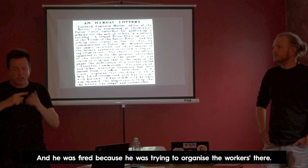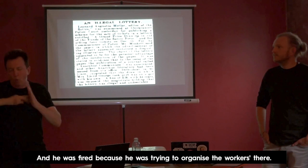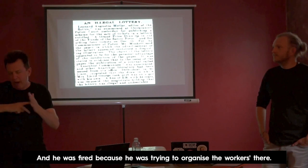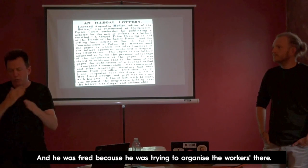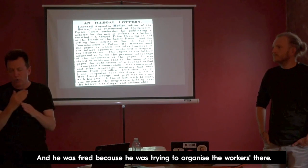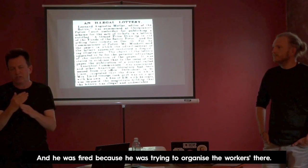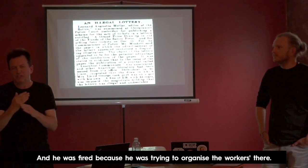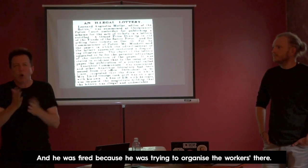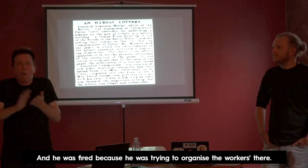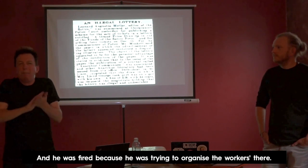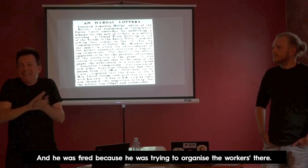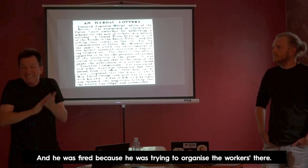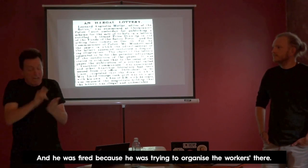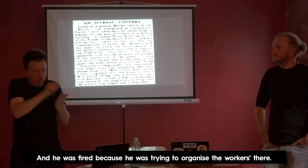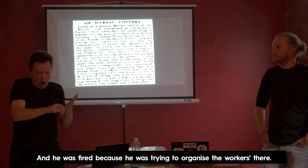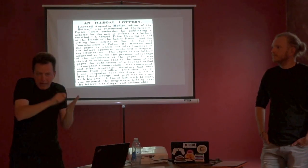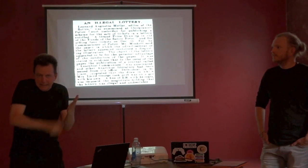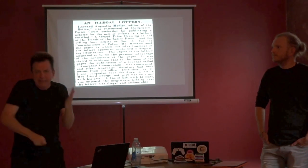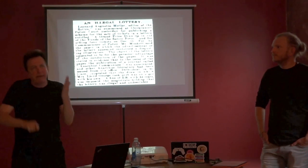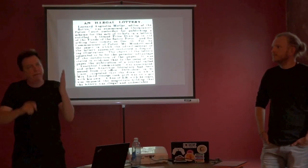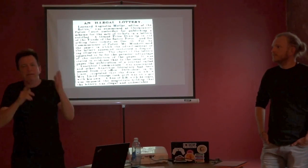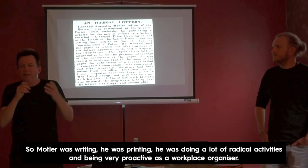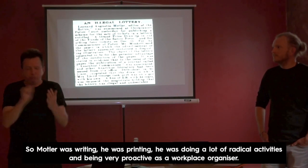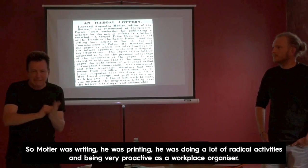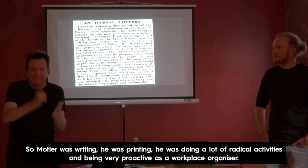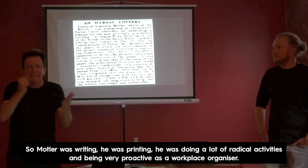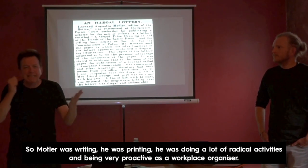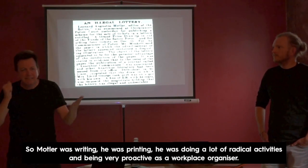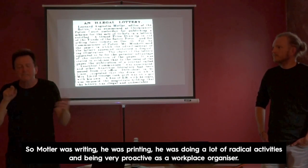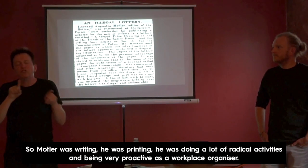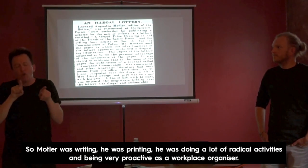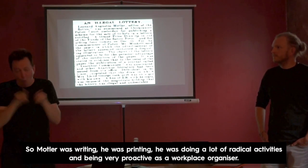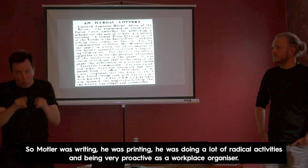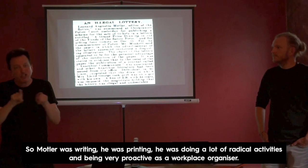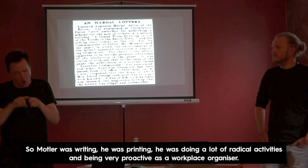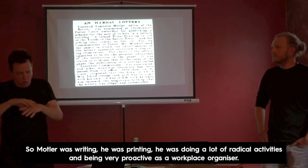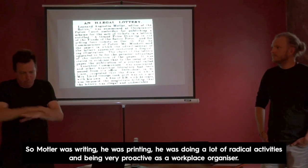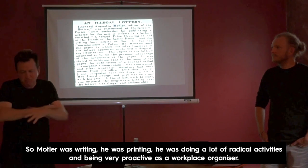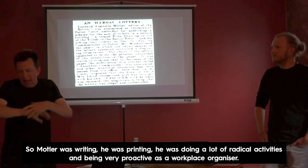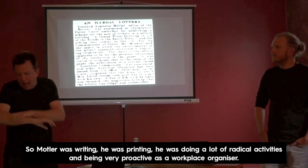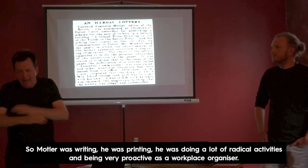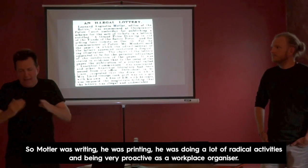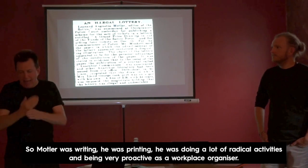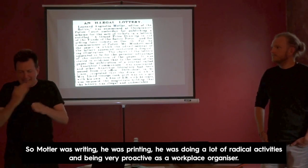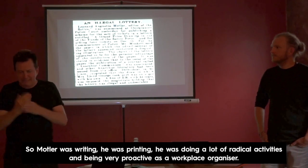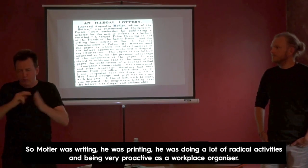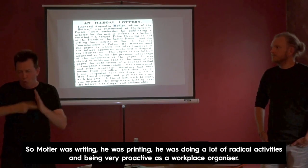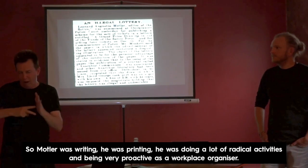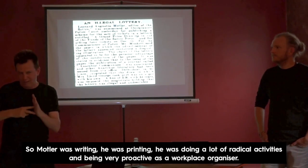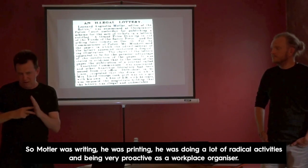fired because he was trying to organise in the workplace. So he was writing, he was printing, he was doing a lot of radical activities and being very